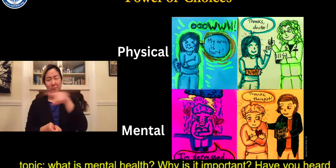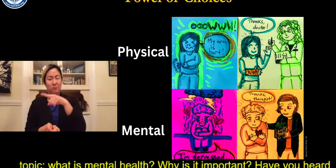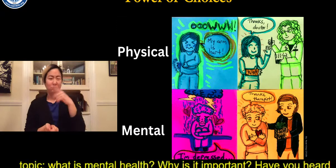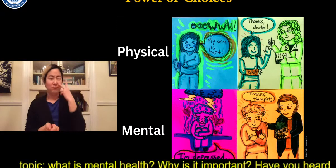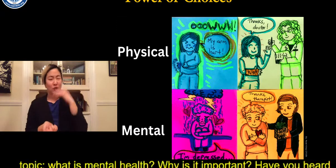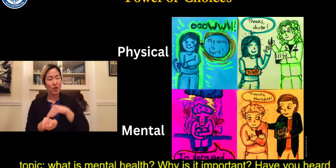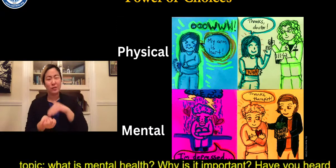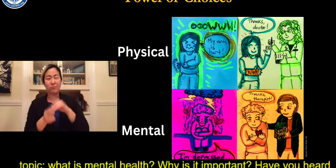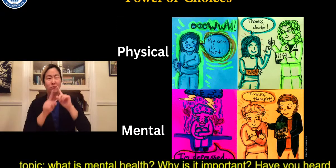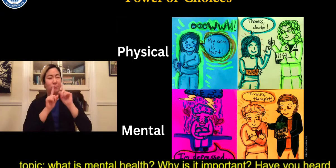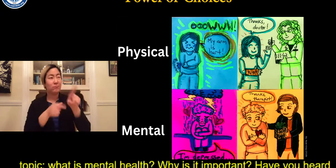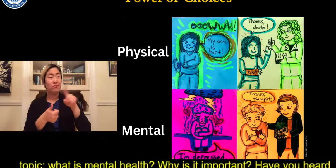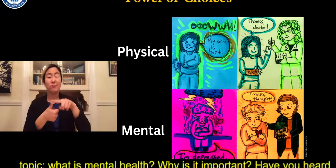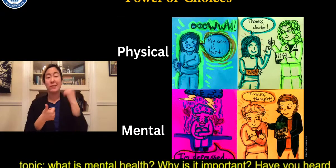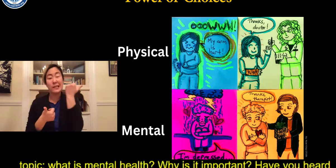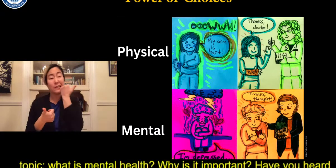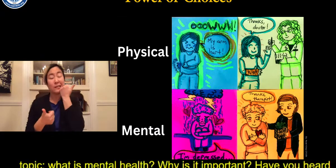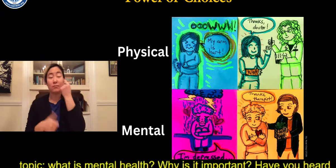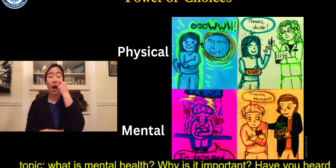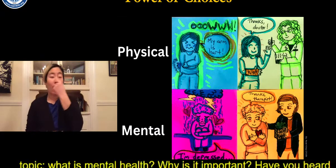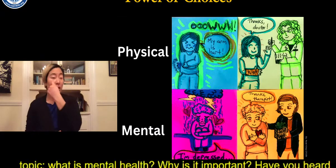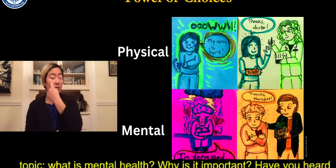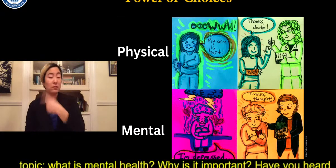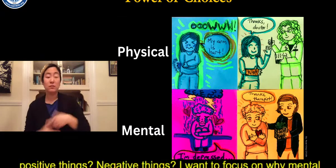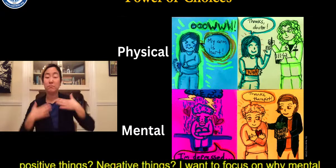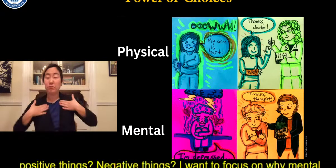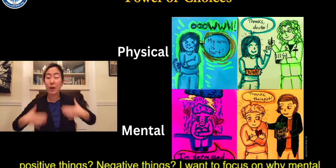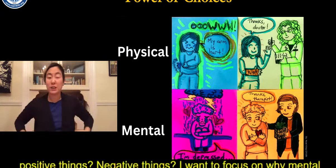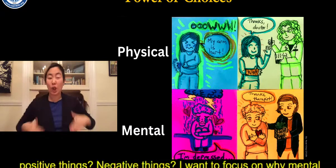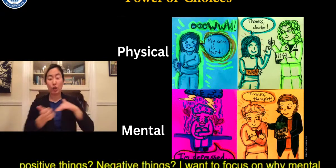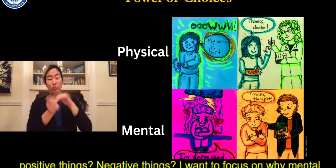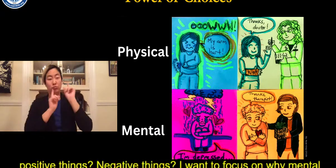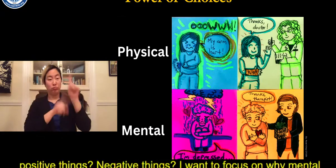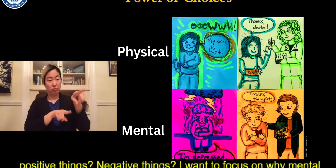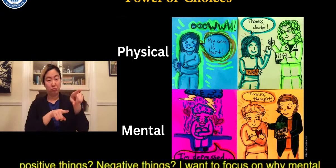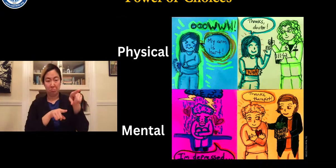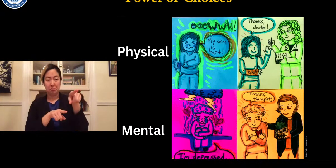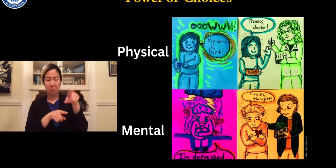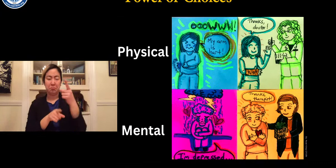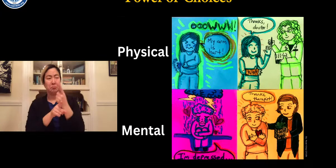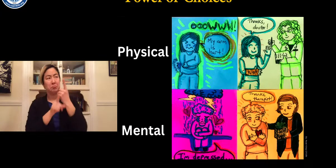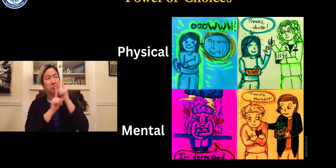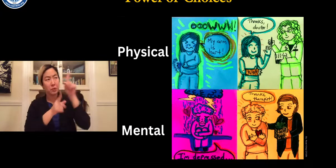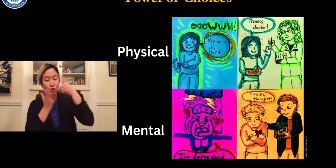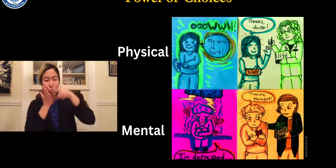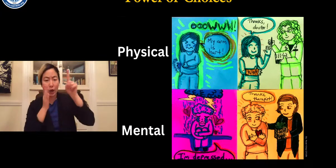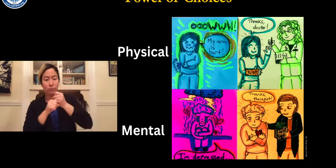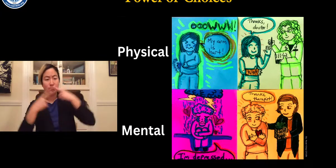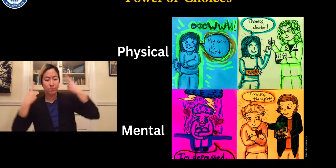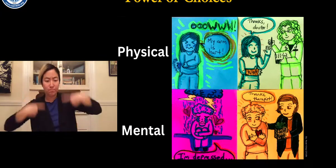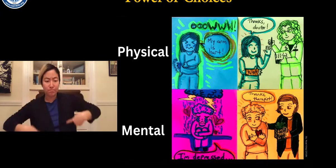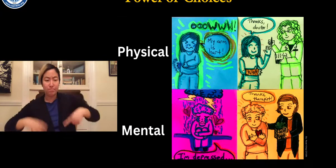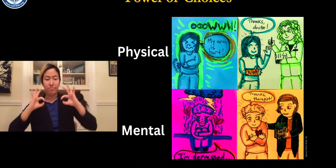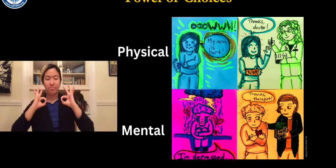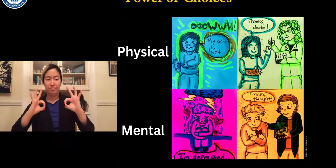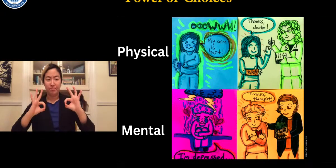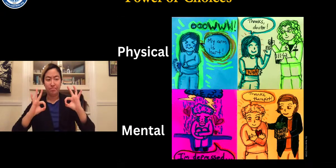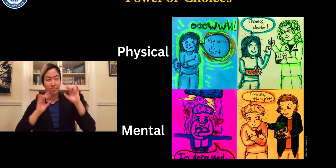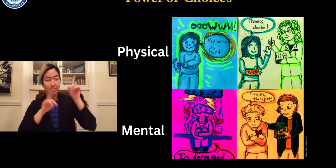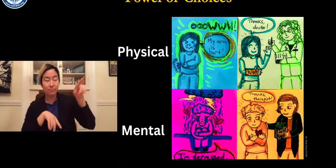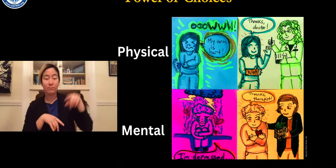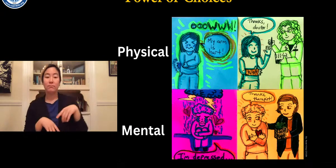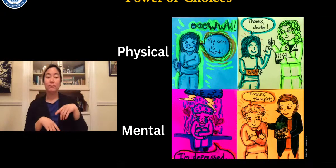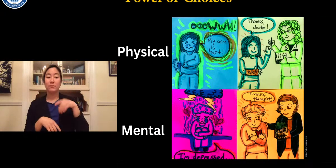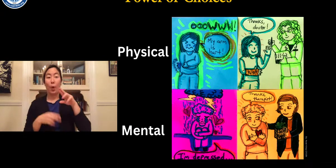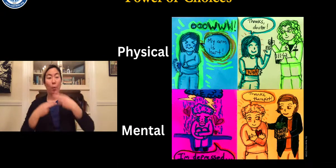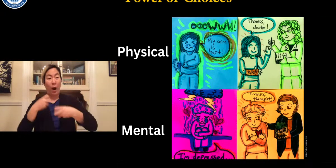The image you see on the slide, we understand that we visit the doctor, we visit the dentist when we need glasses, when